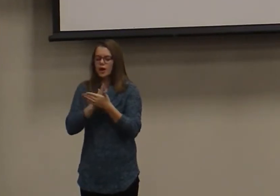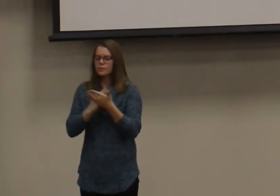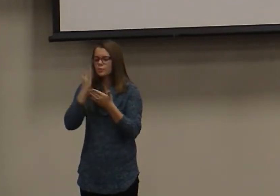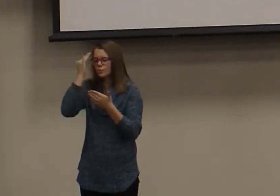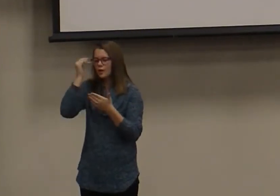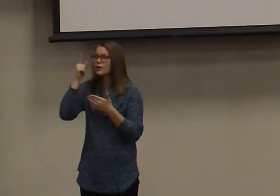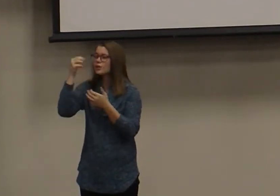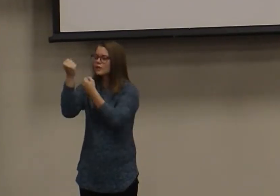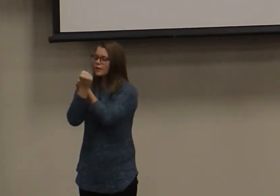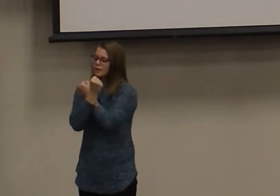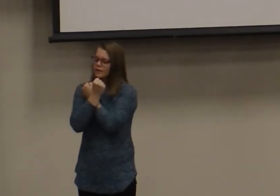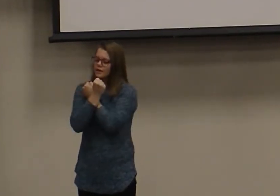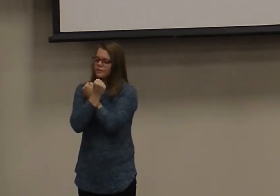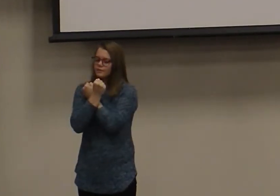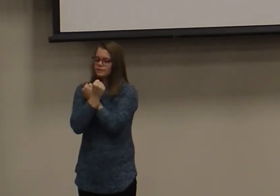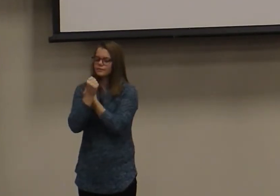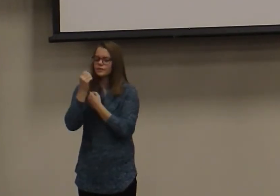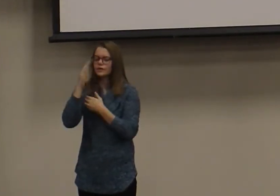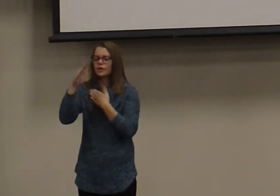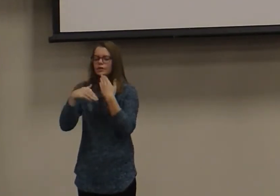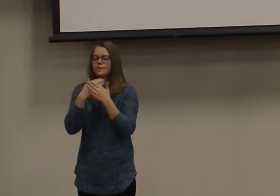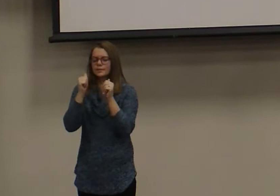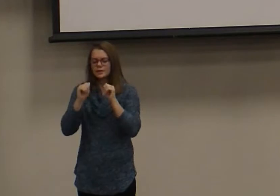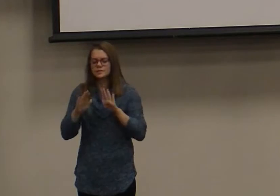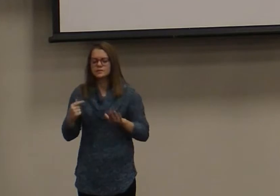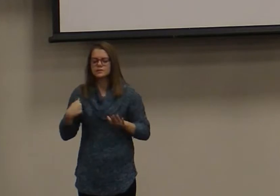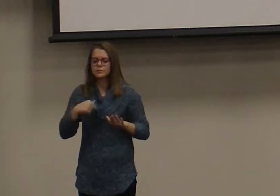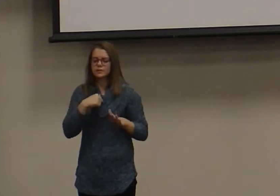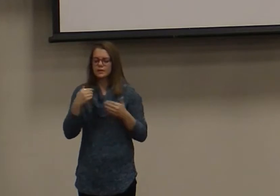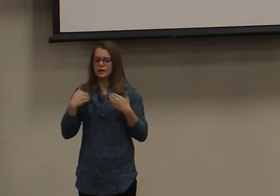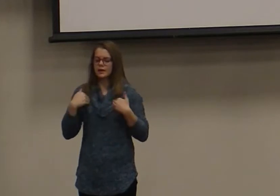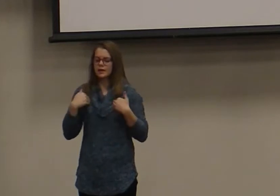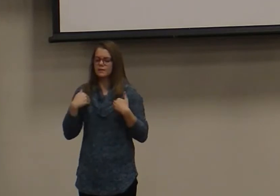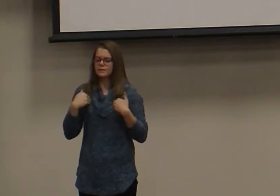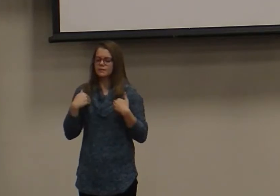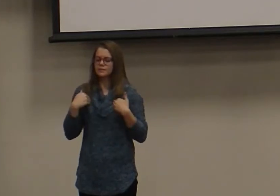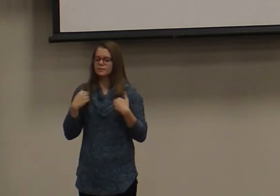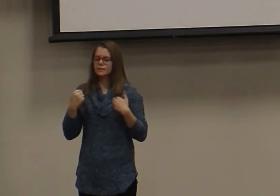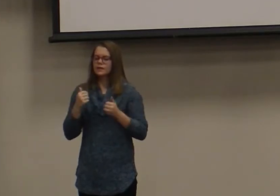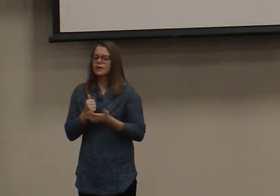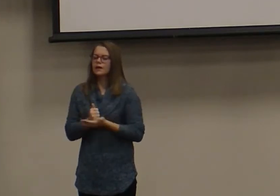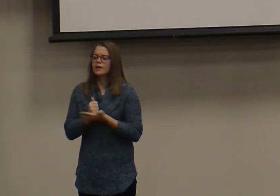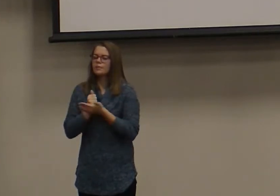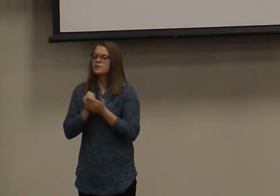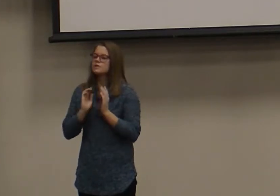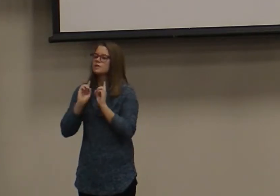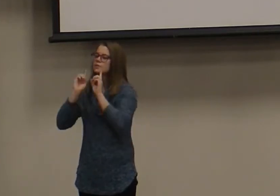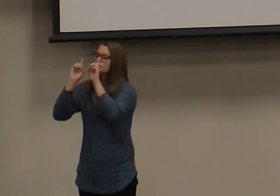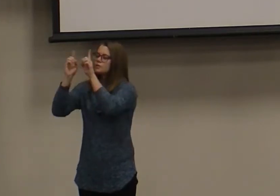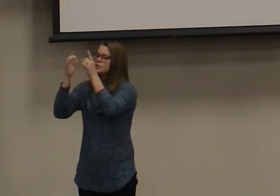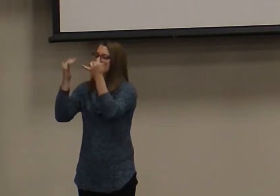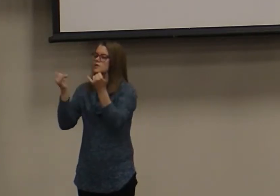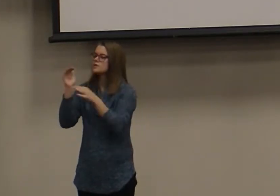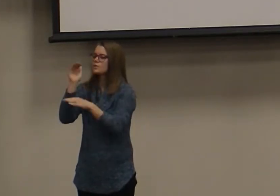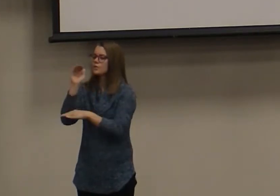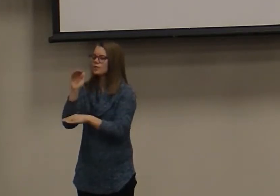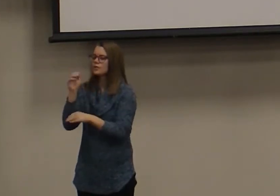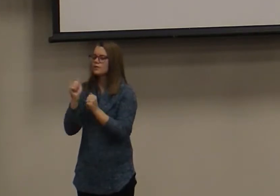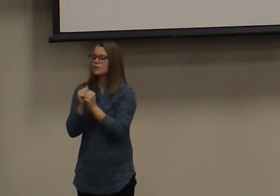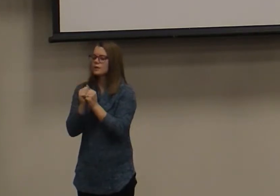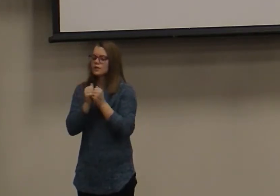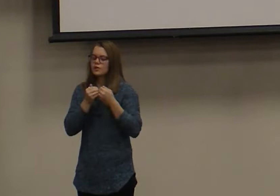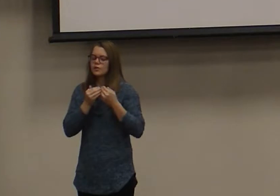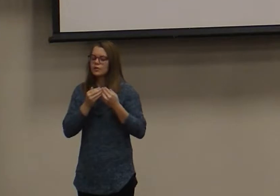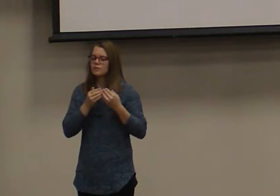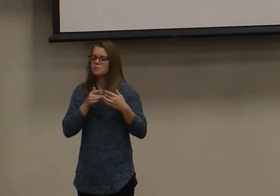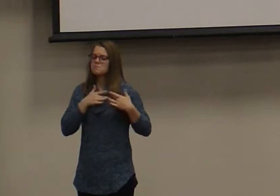love, because of all the blessings we have, because of that love. Help us to come to you this morning with an open heart and open mind